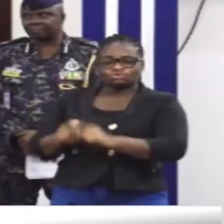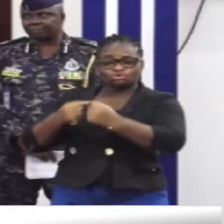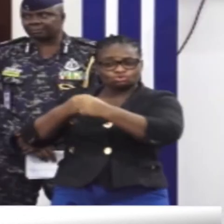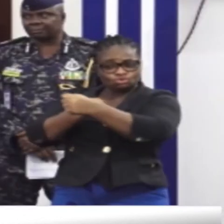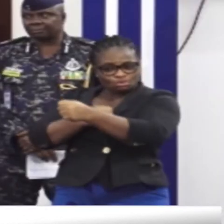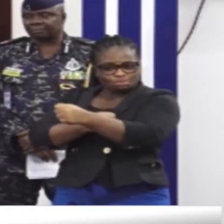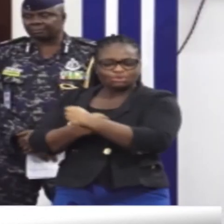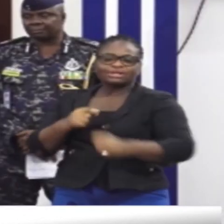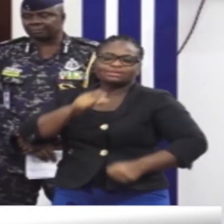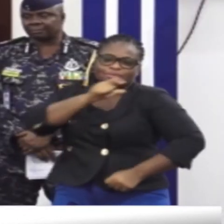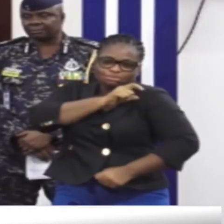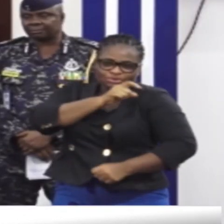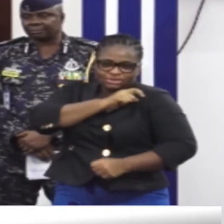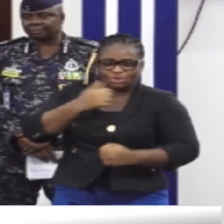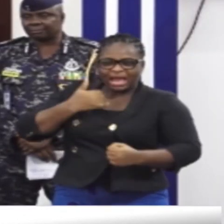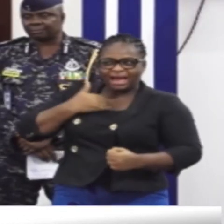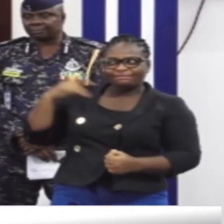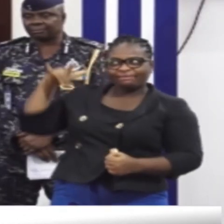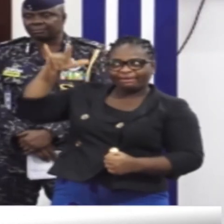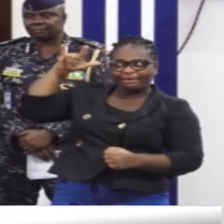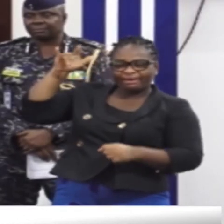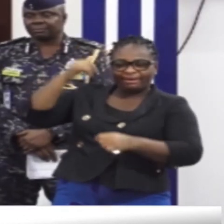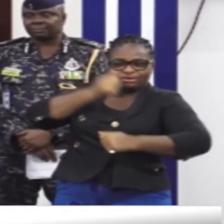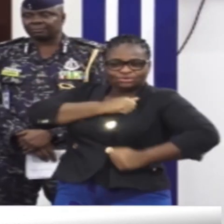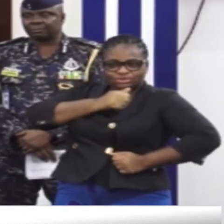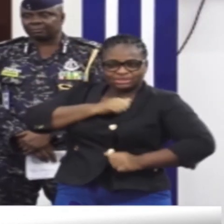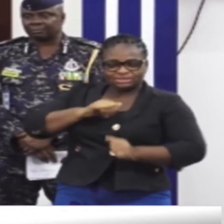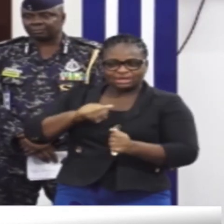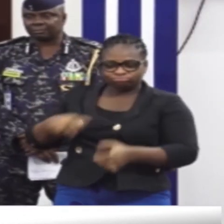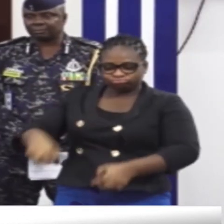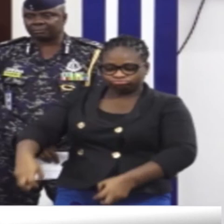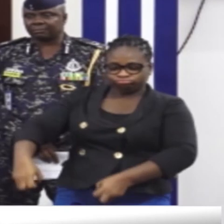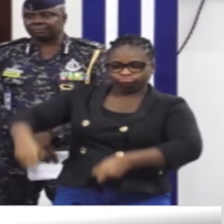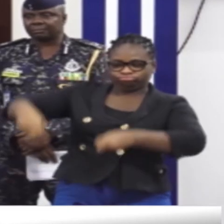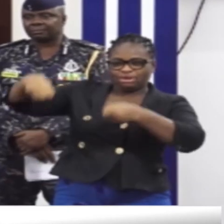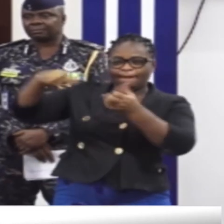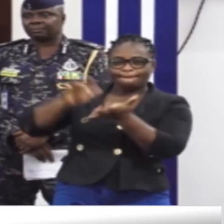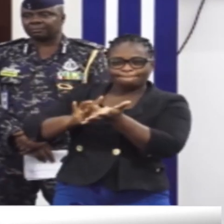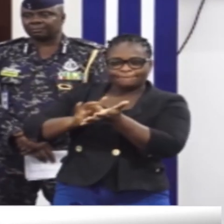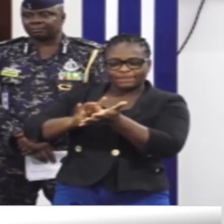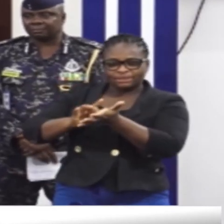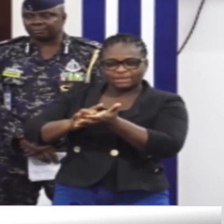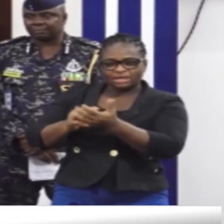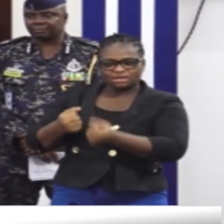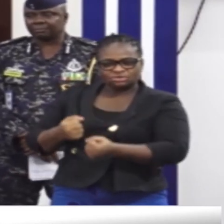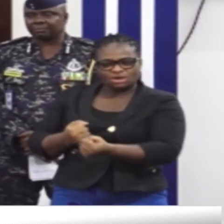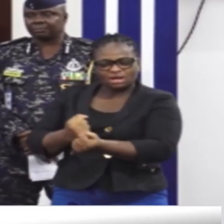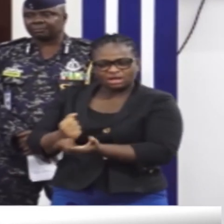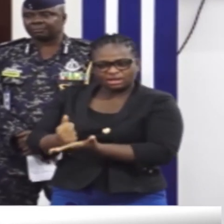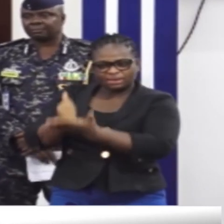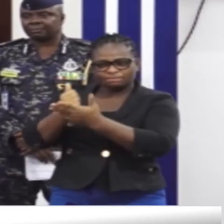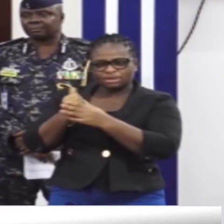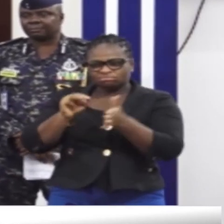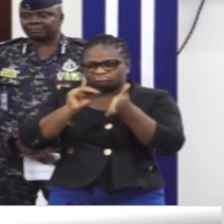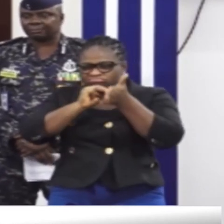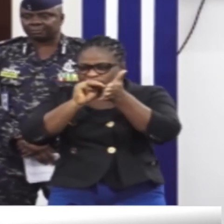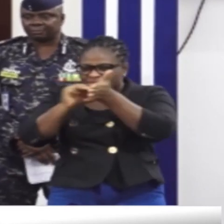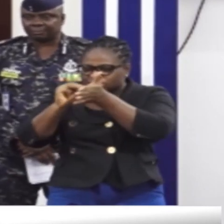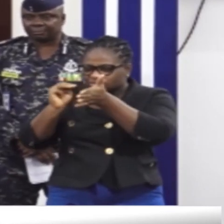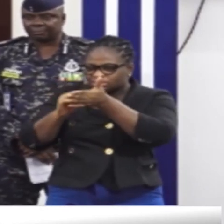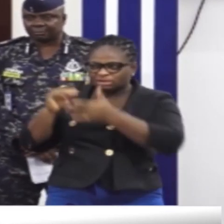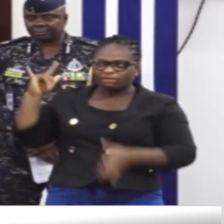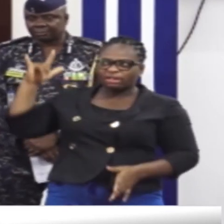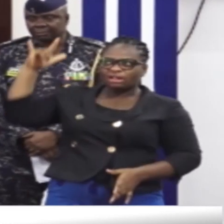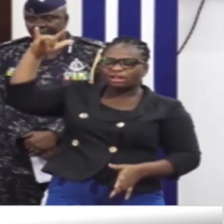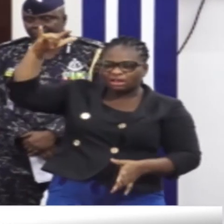We have Air Force elements who help in lifting medical supplies and also assist in monitoring from the air